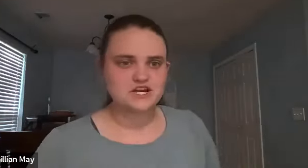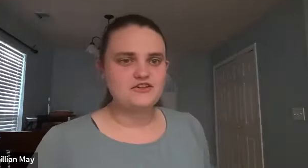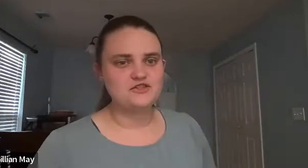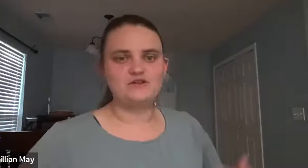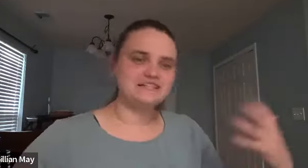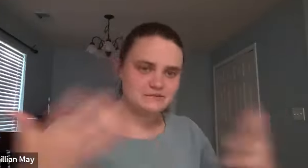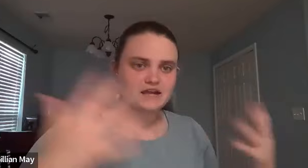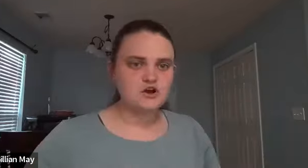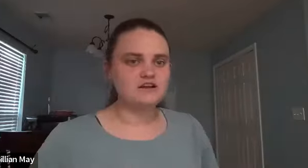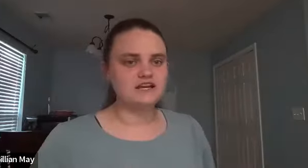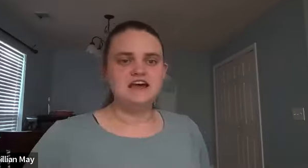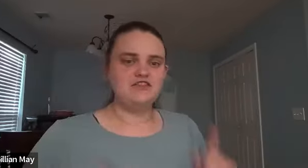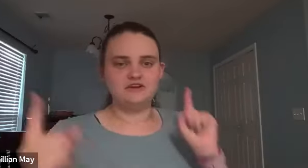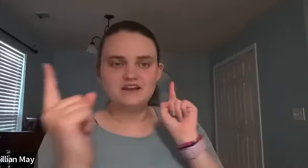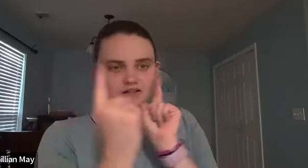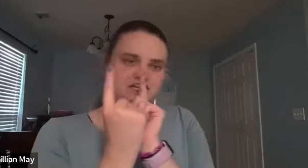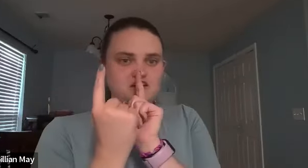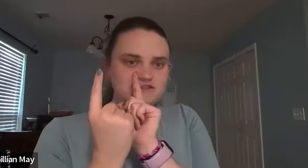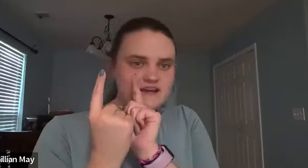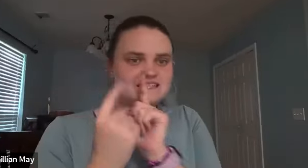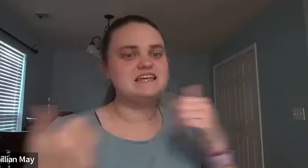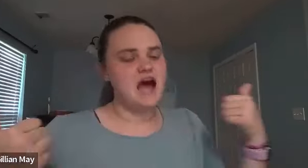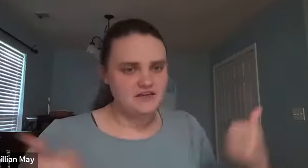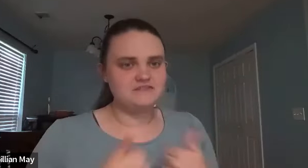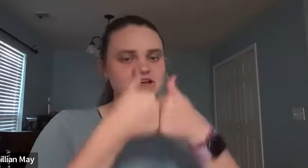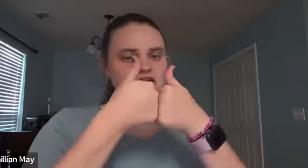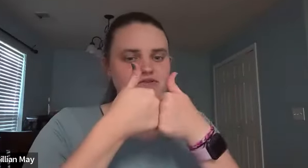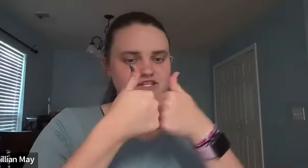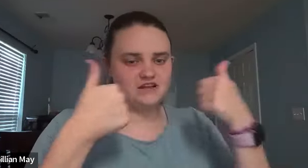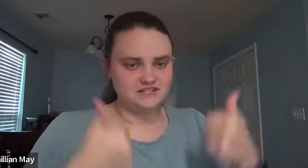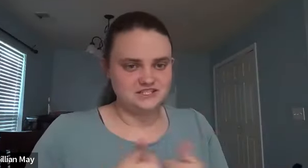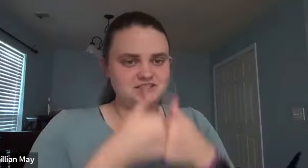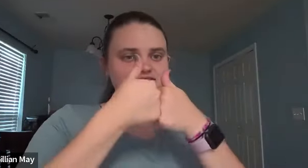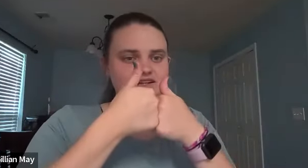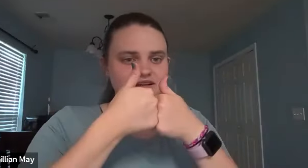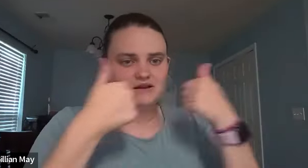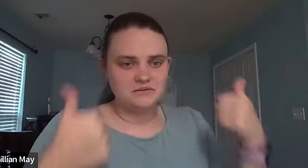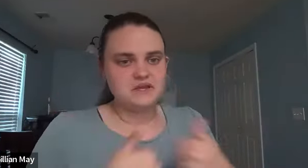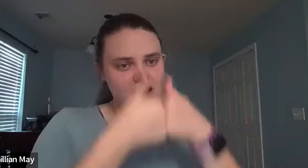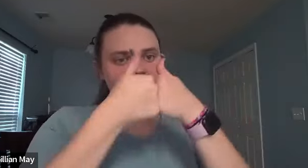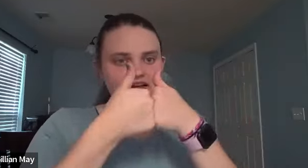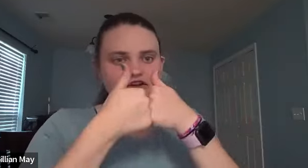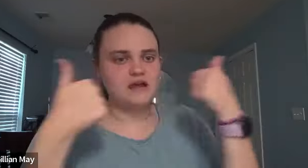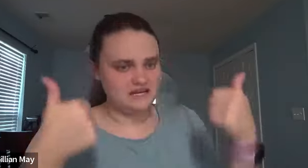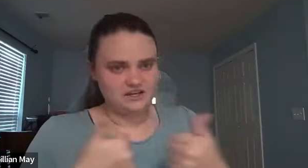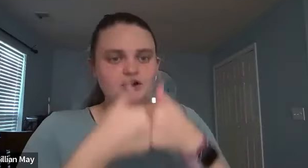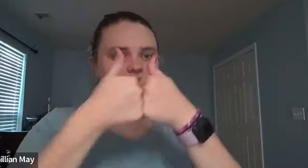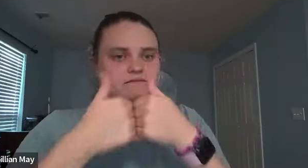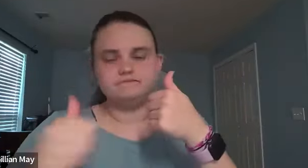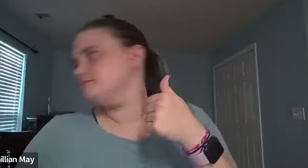other and they're like smack talking and they're getting all in each other's faces. I think of like that with a challenge. But yeah, like they're ready to go, like